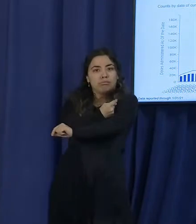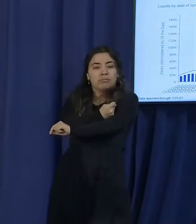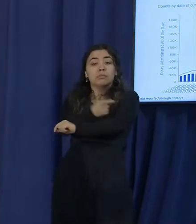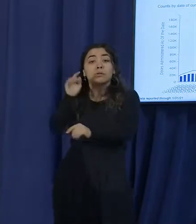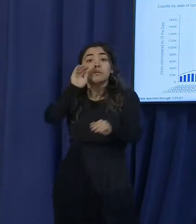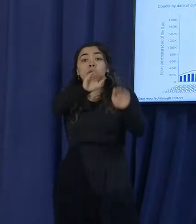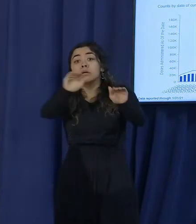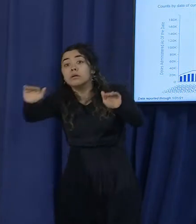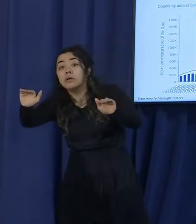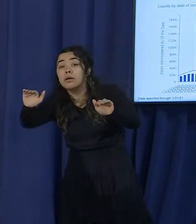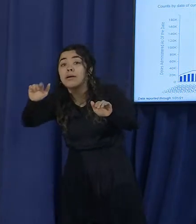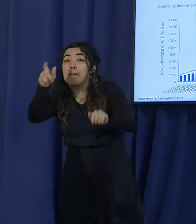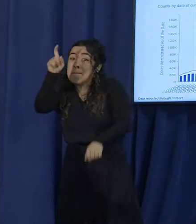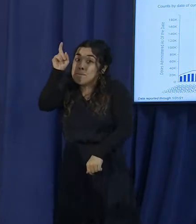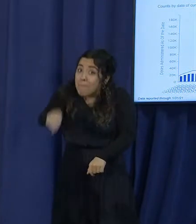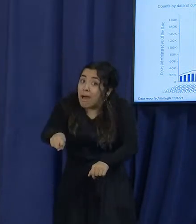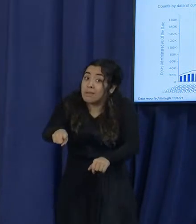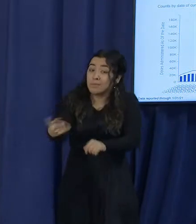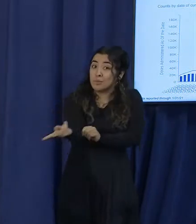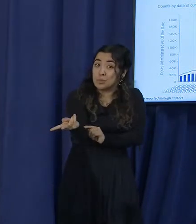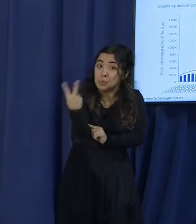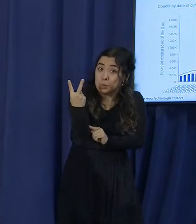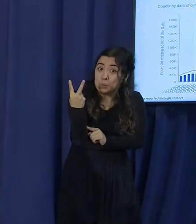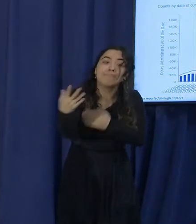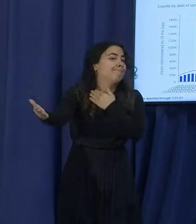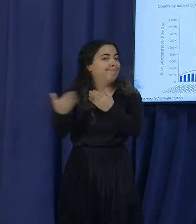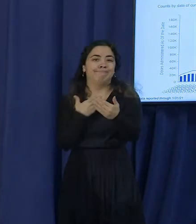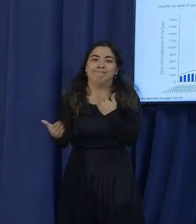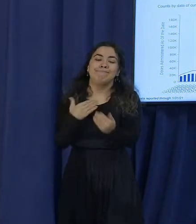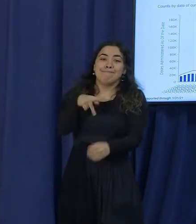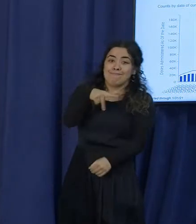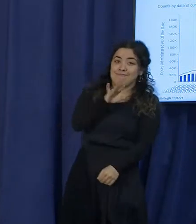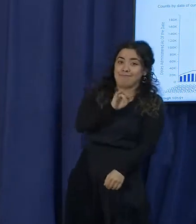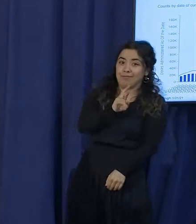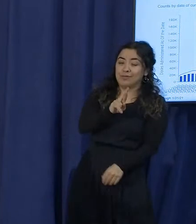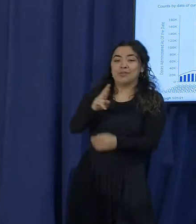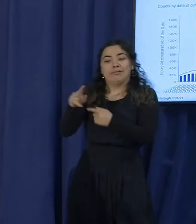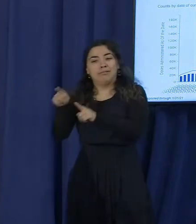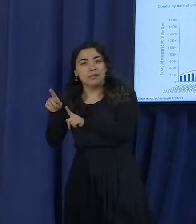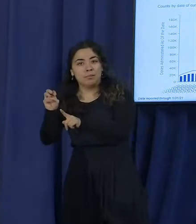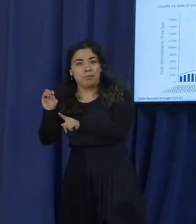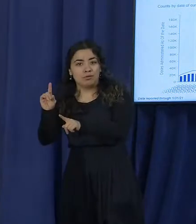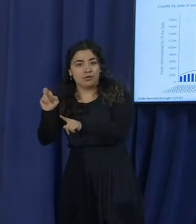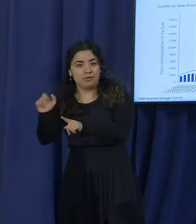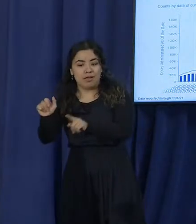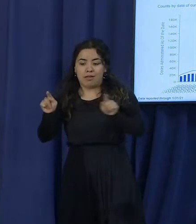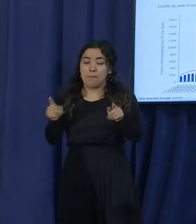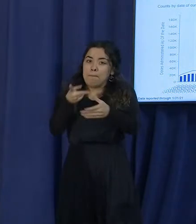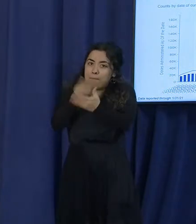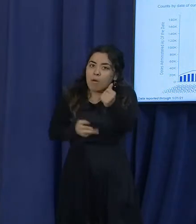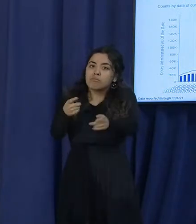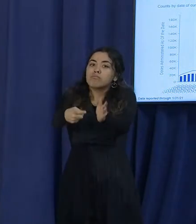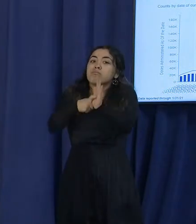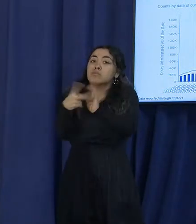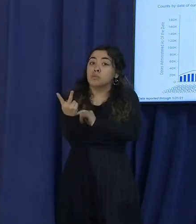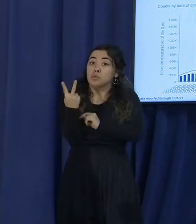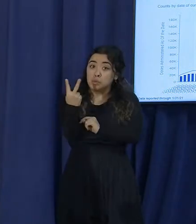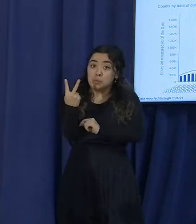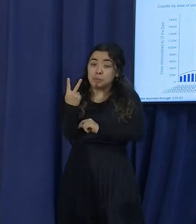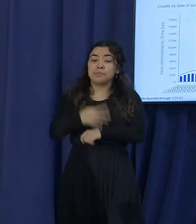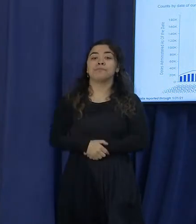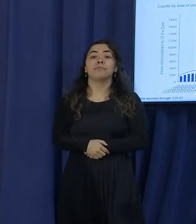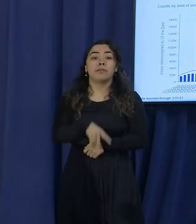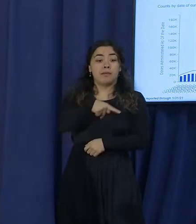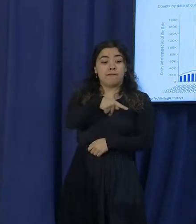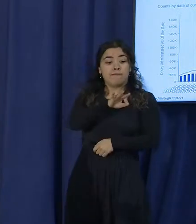get 2 doses of vaccine, no matter whether you've gotten Pfizer or Moderna. The Pfizer second dose comes 3 weeks